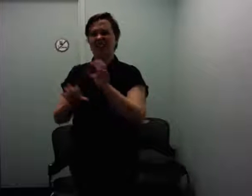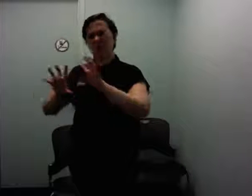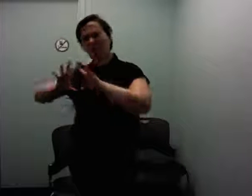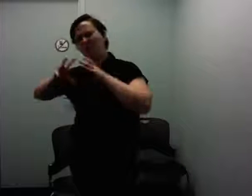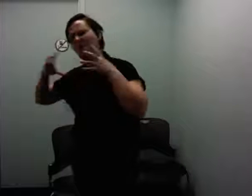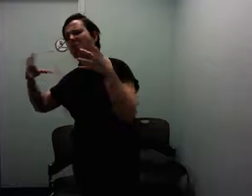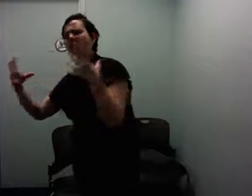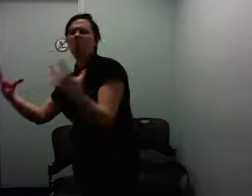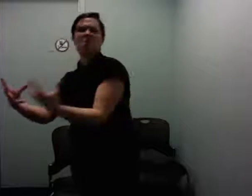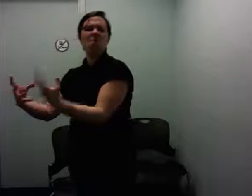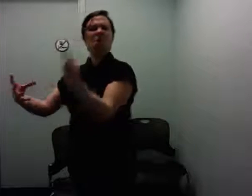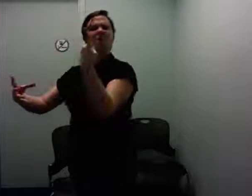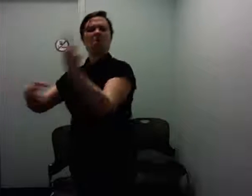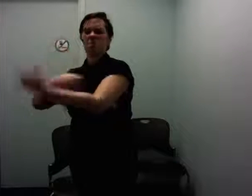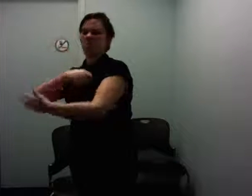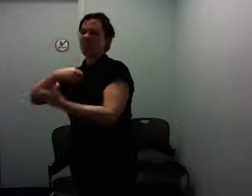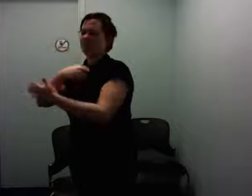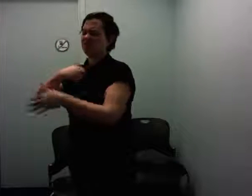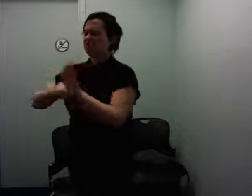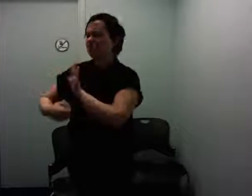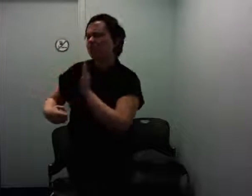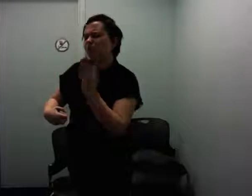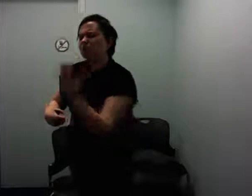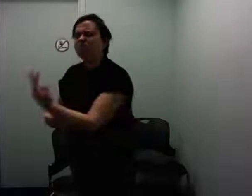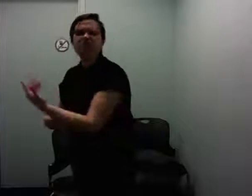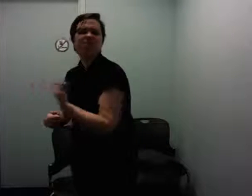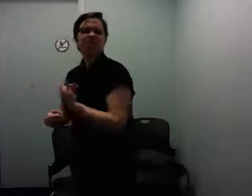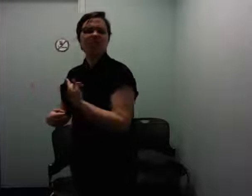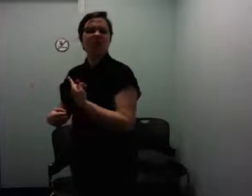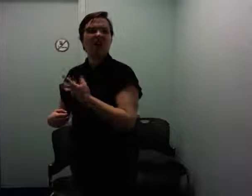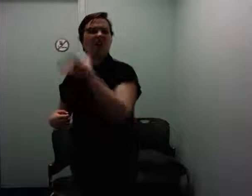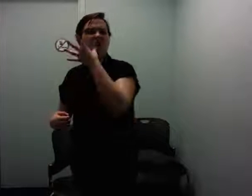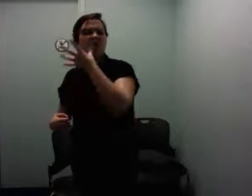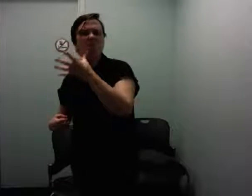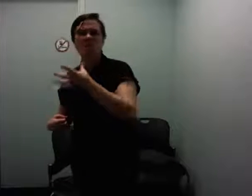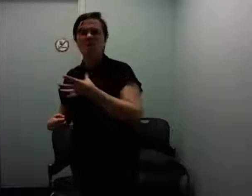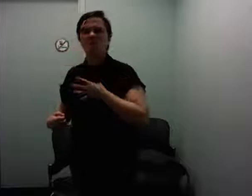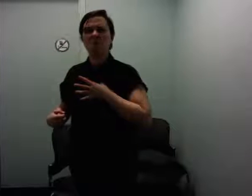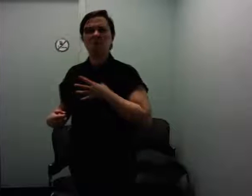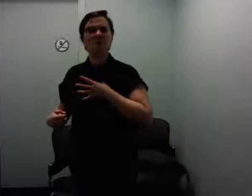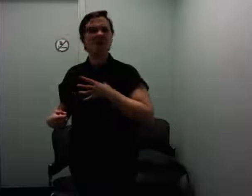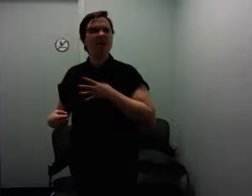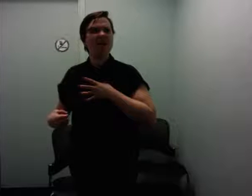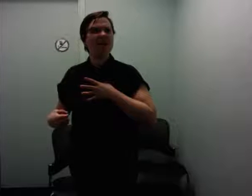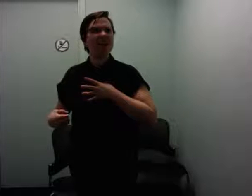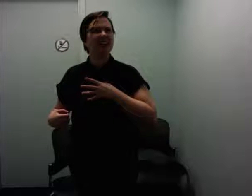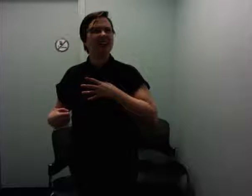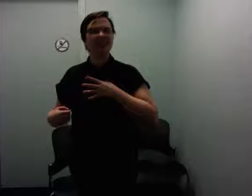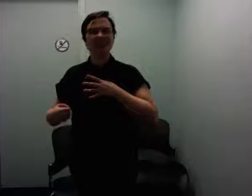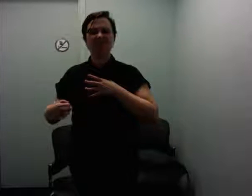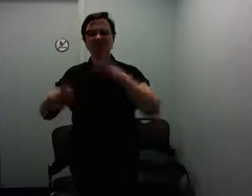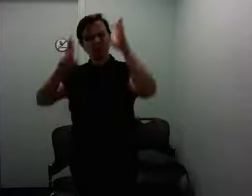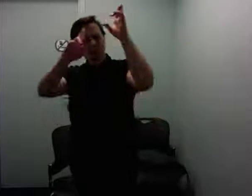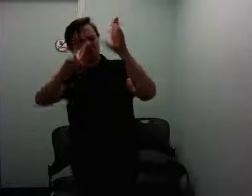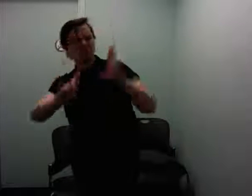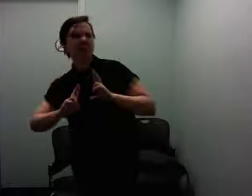women can expect to receive these rights. No country in the world can yet